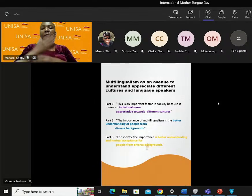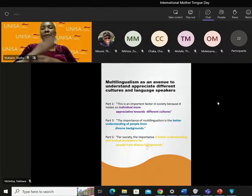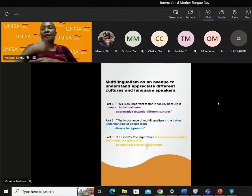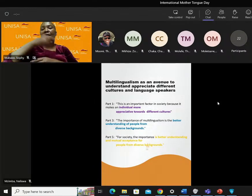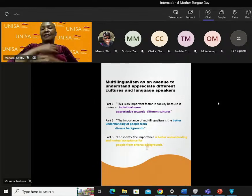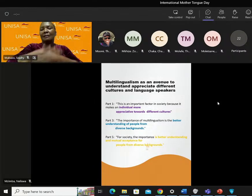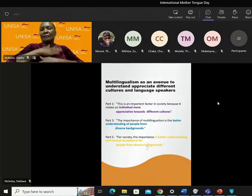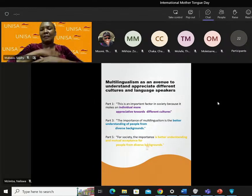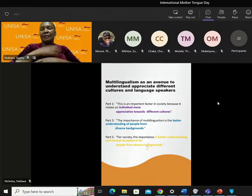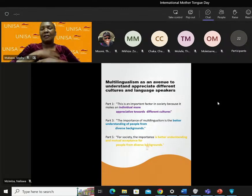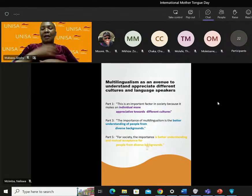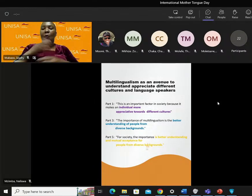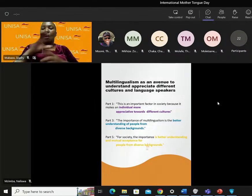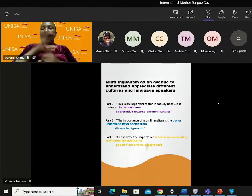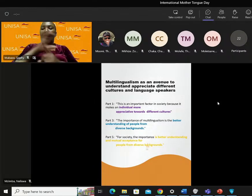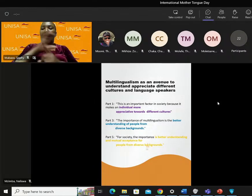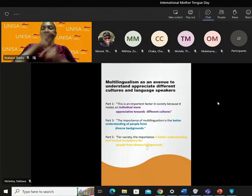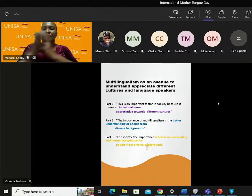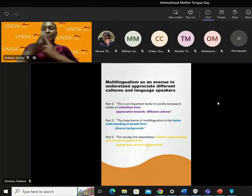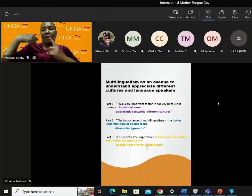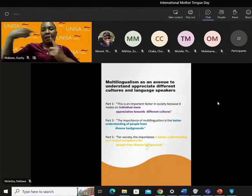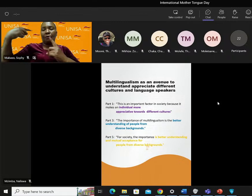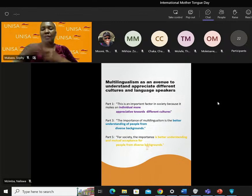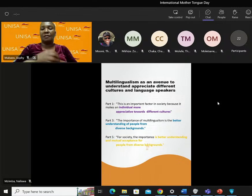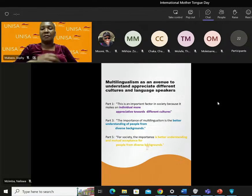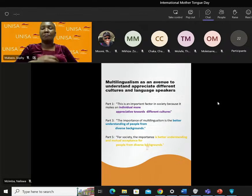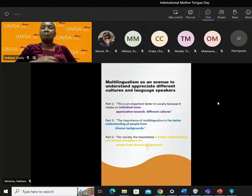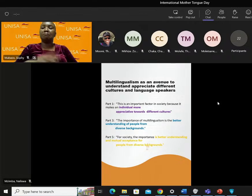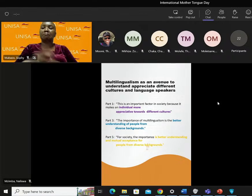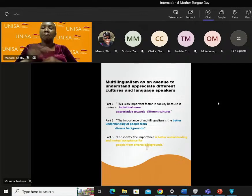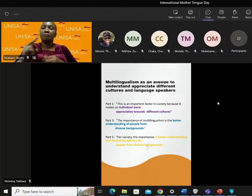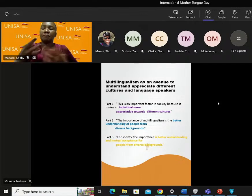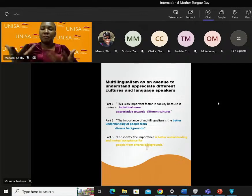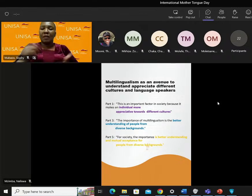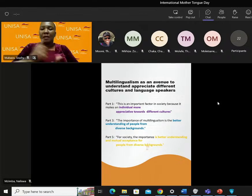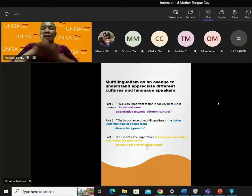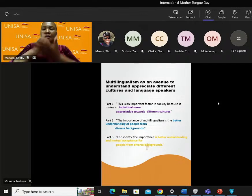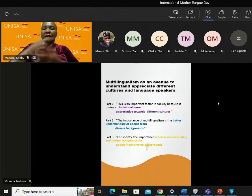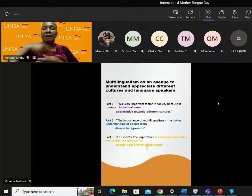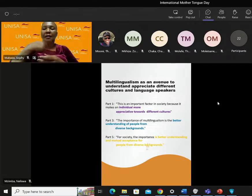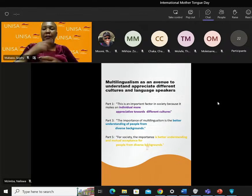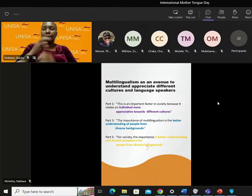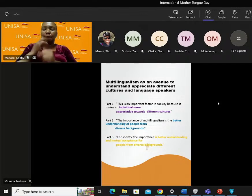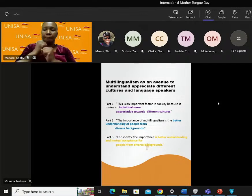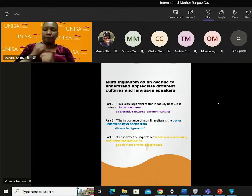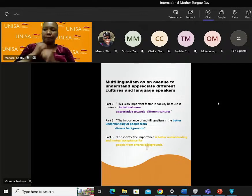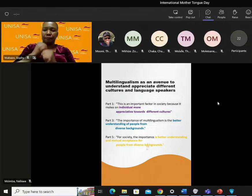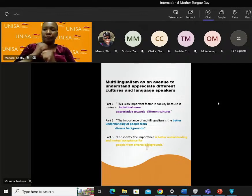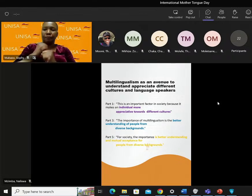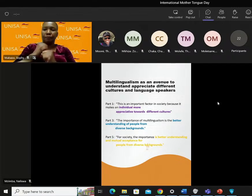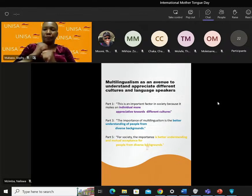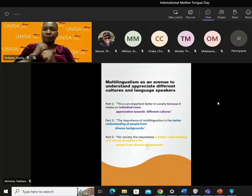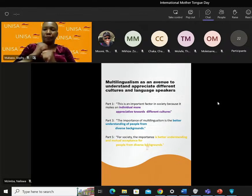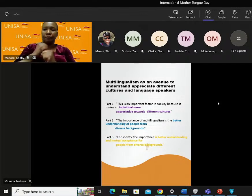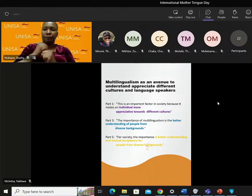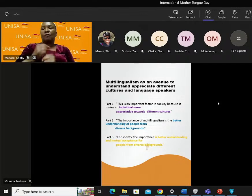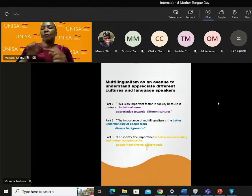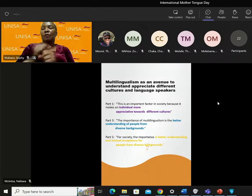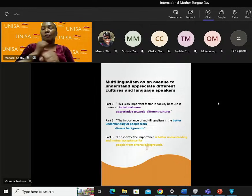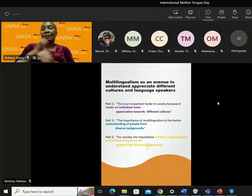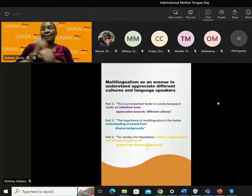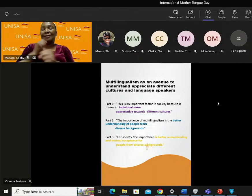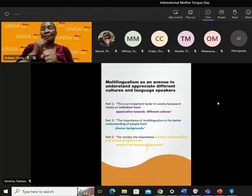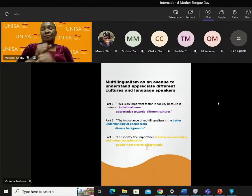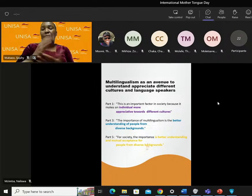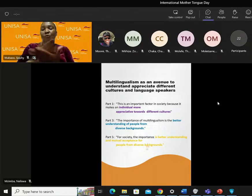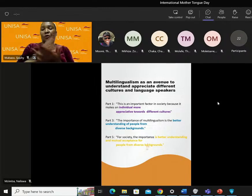and language, right? It's also to help us maintain cooperation and understanding between two different societies.